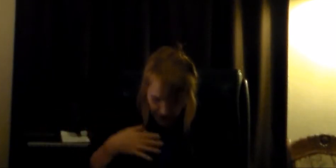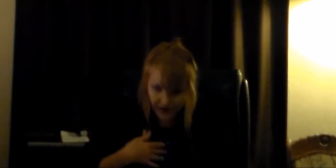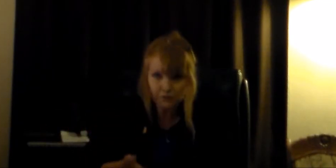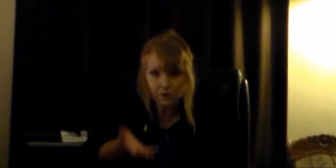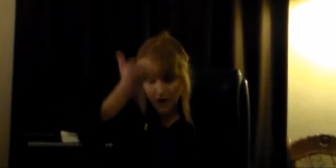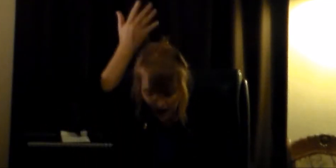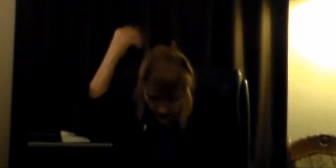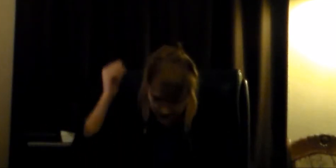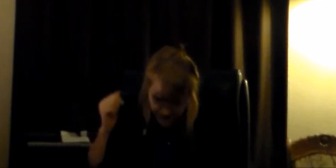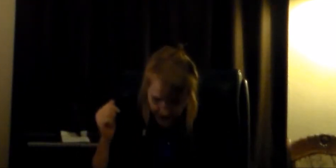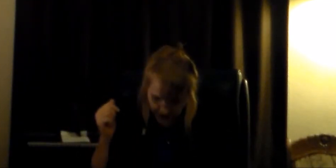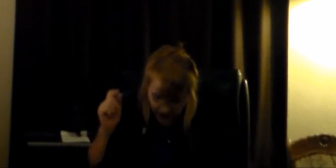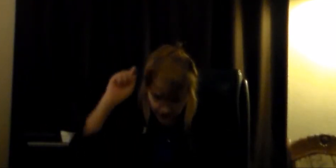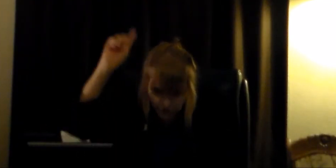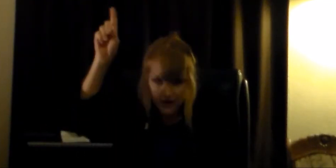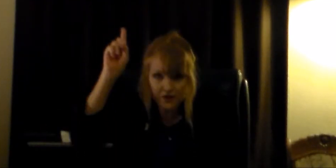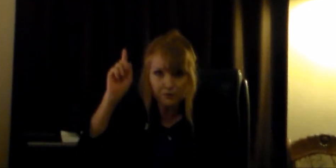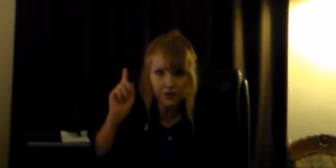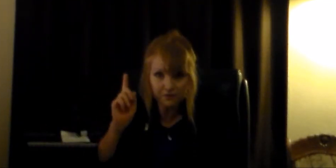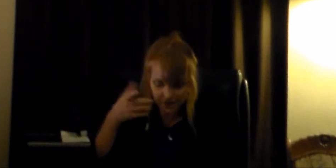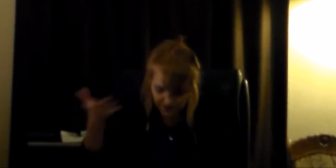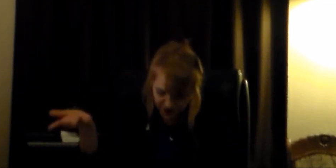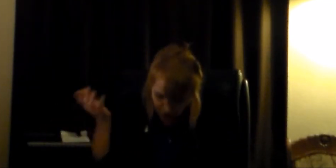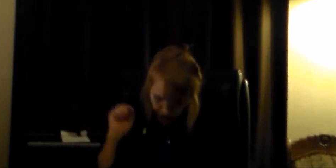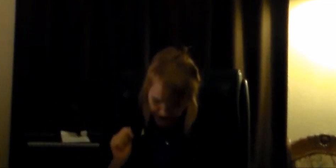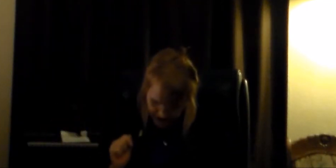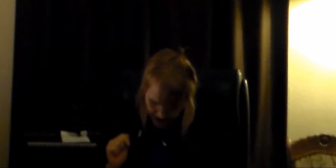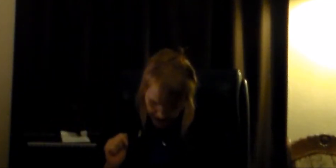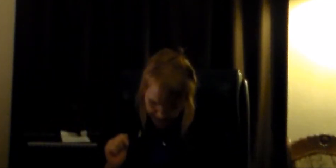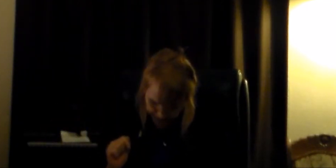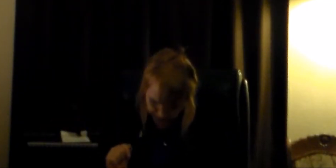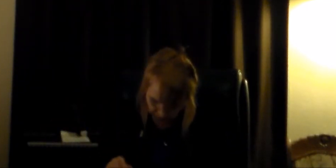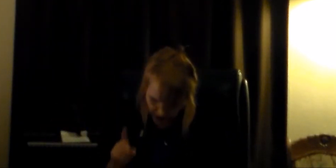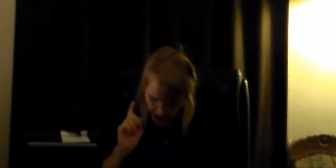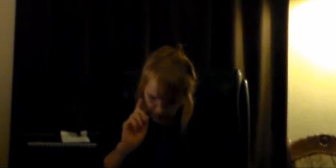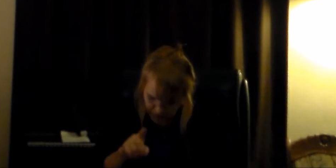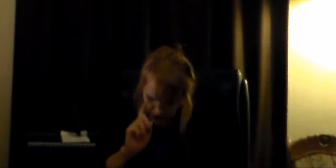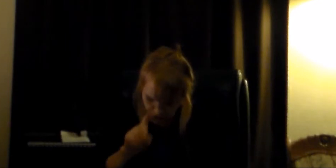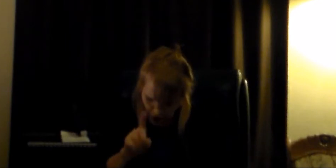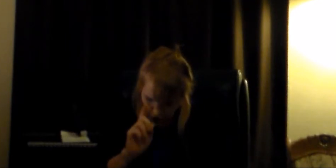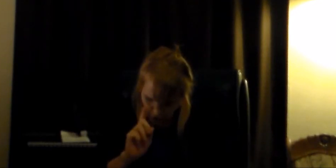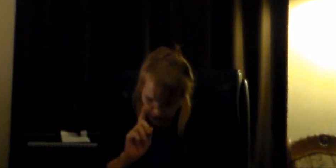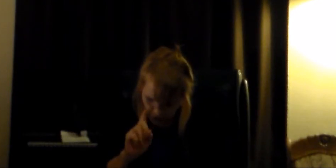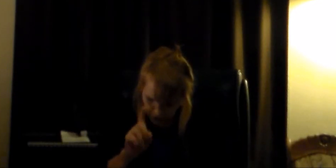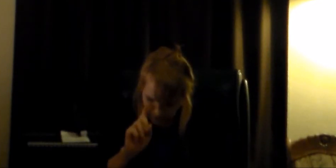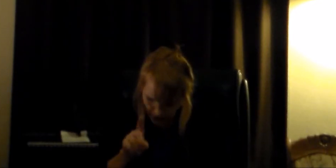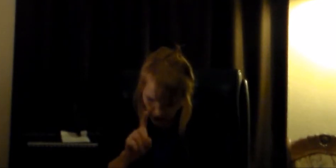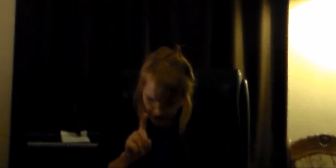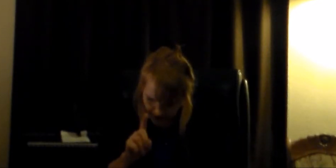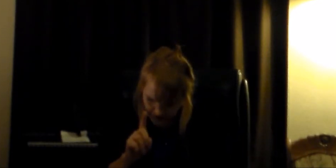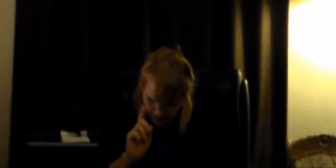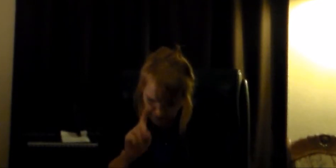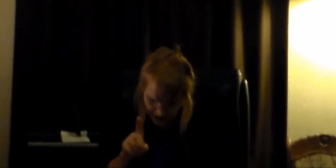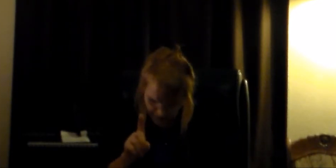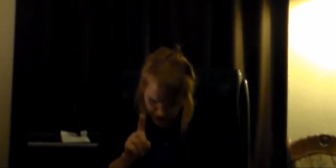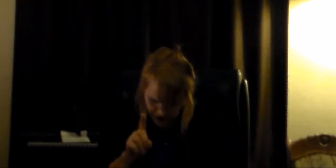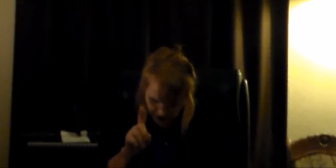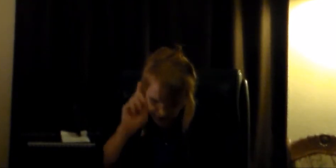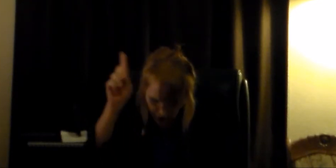bodies will rise. His righteous will live with him in his new holy city. But you know that your bodies are members of